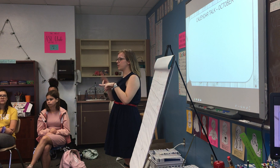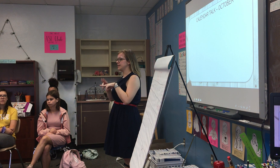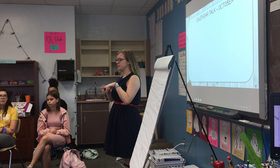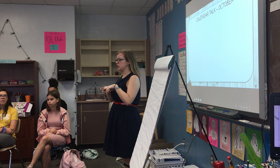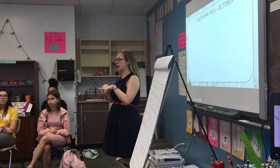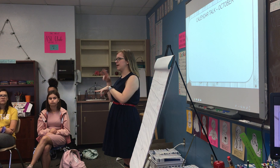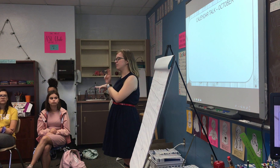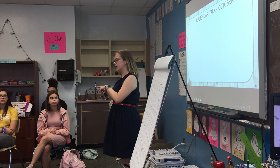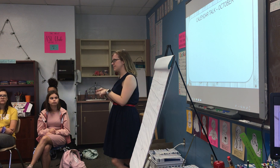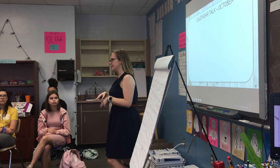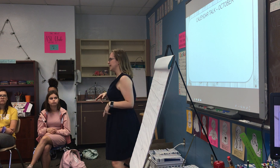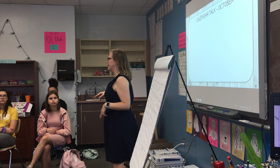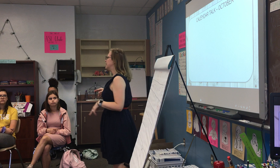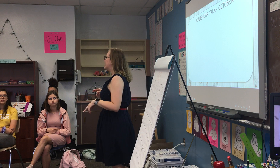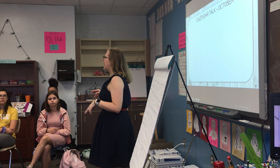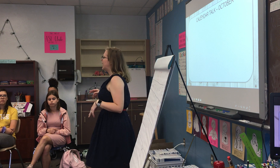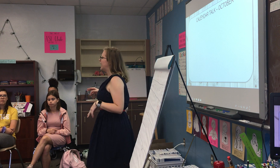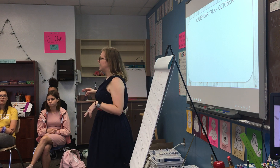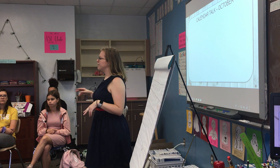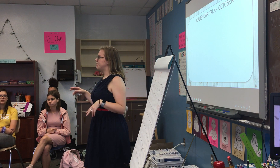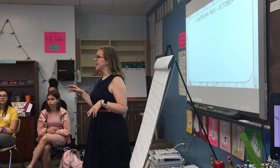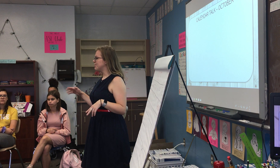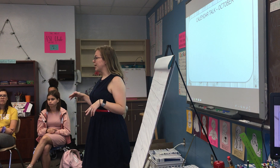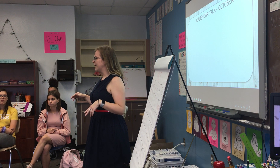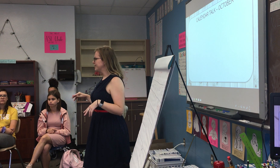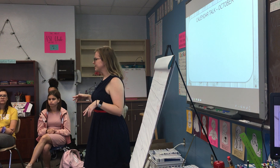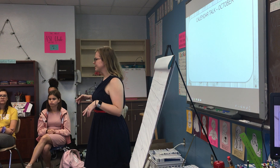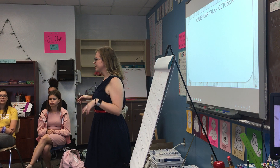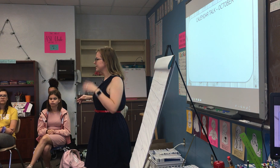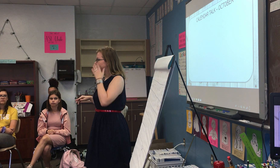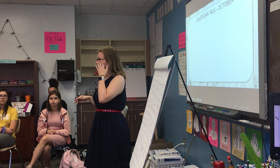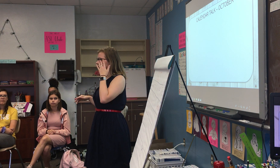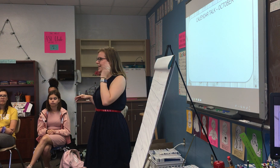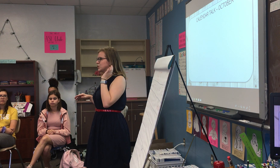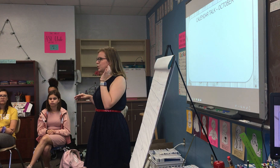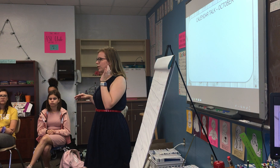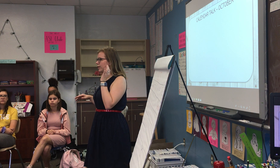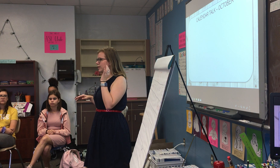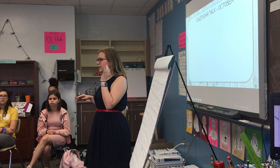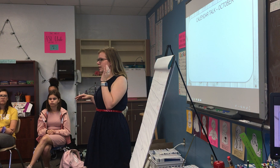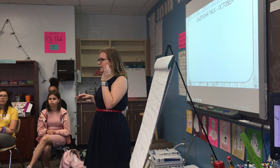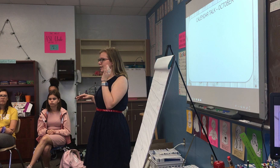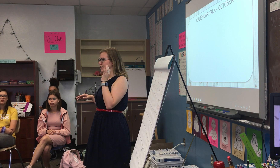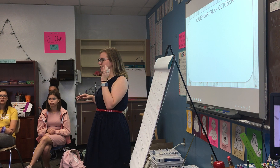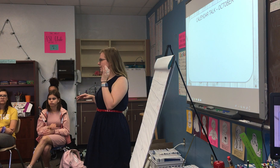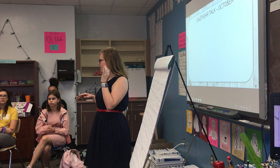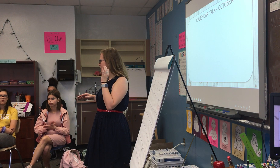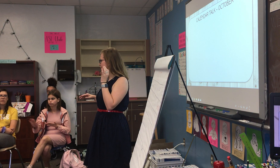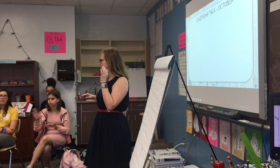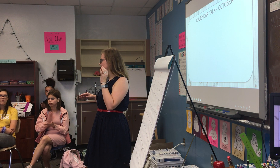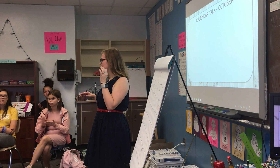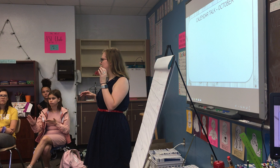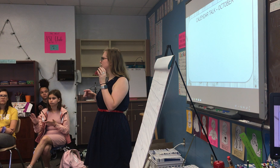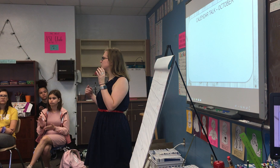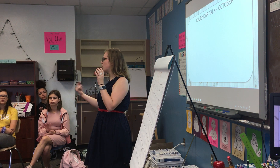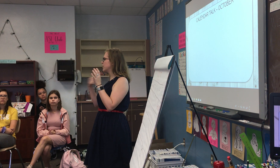twice, it means chair, once means sit. Paper is like school. oh. But it goes towards